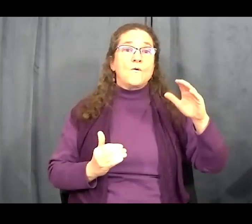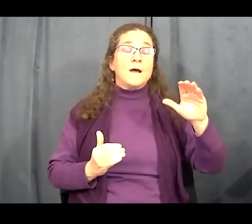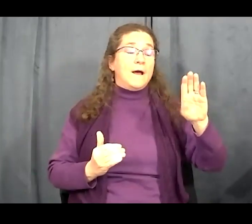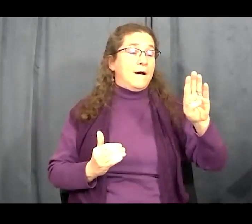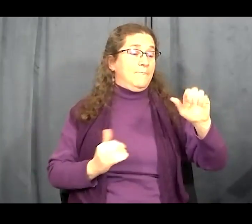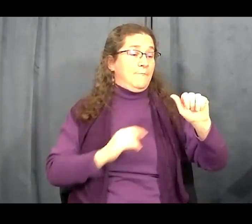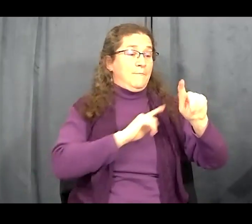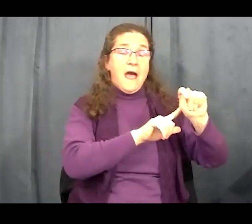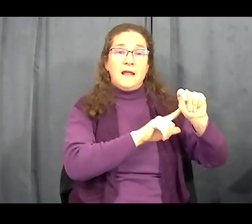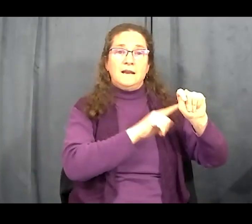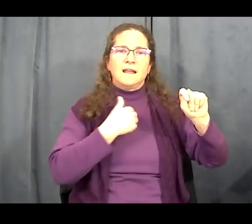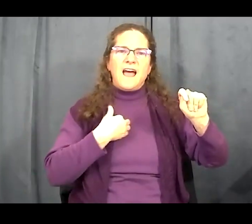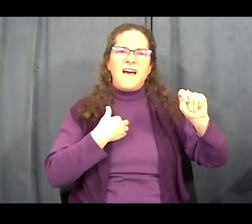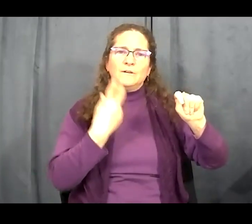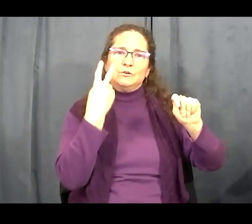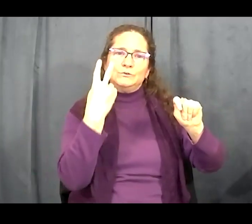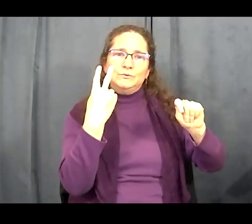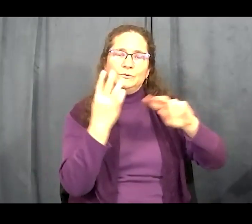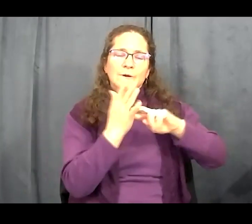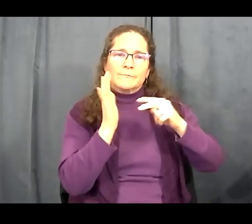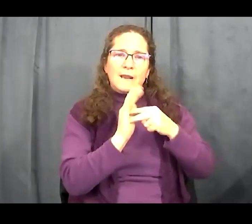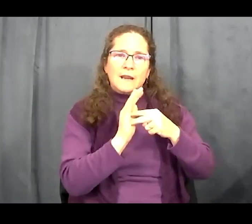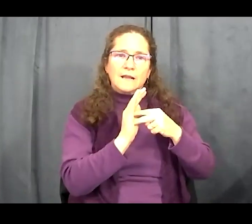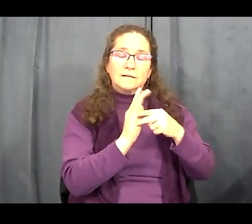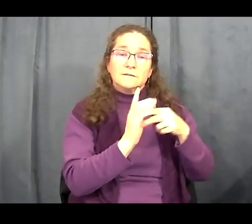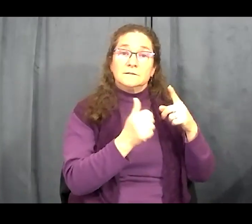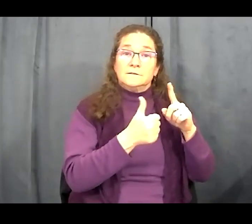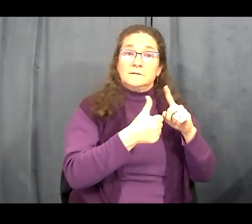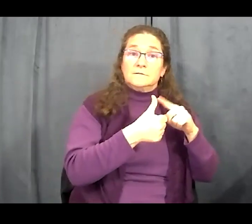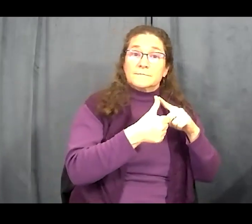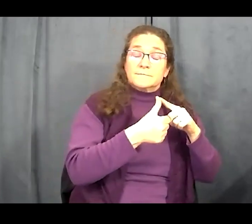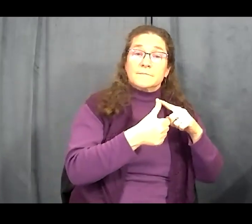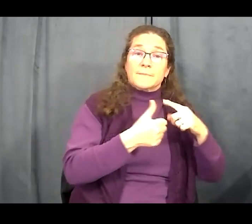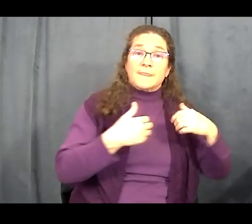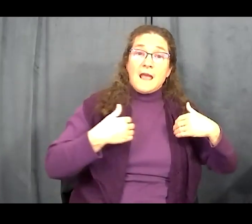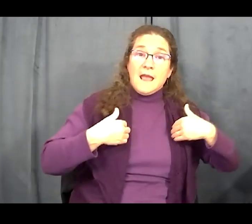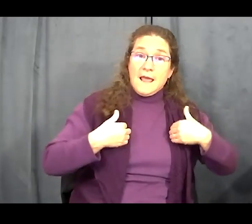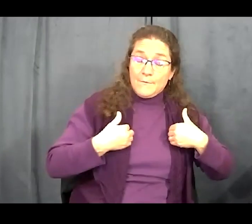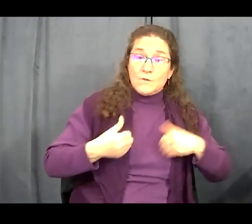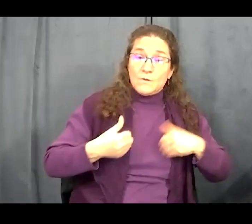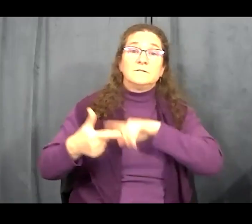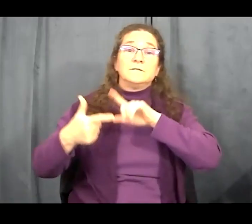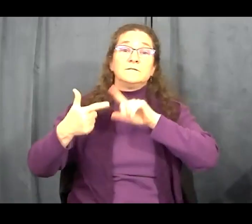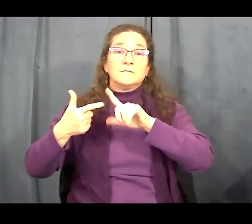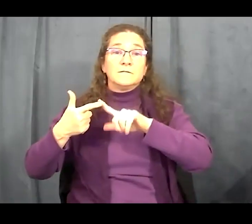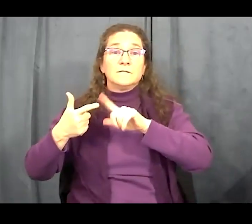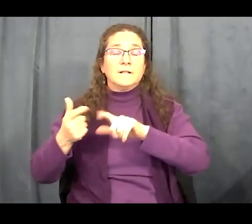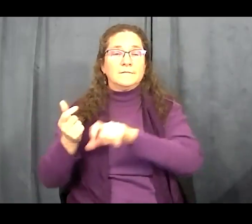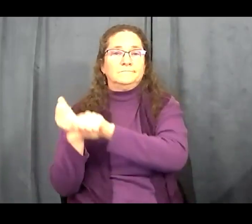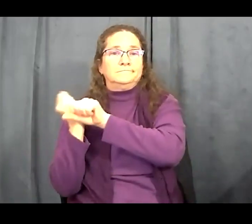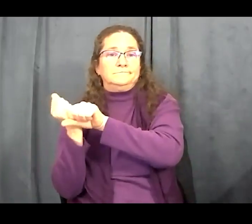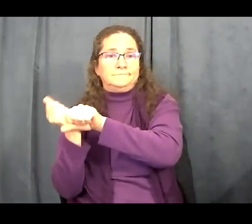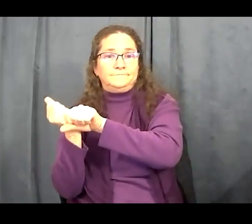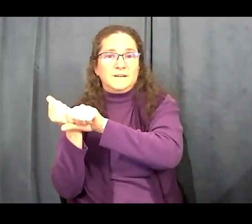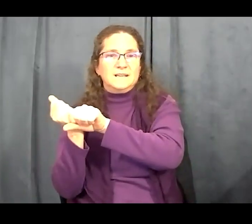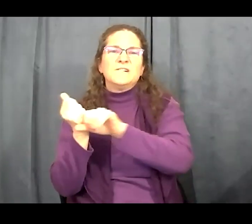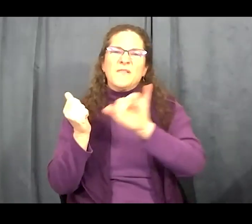animal or the baseball bat. And that's where we want to kind of take our students through the whole pyramid as they go through language.